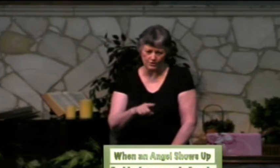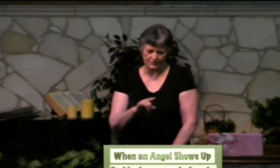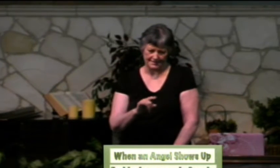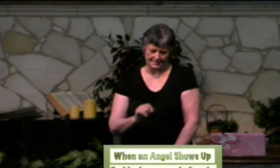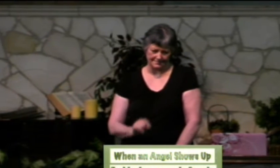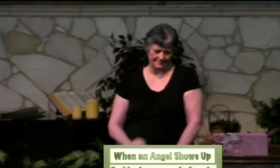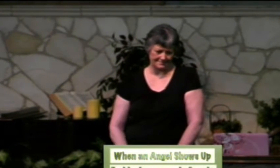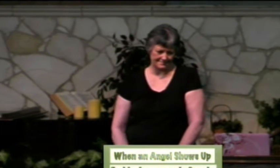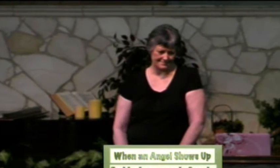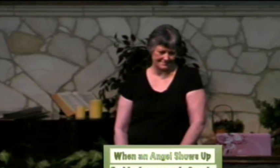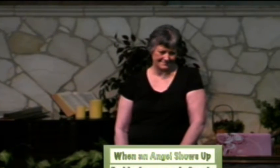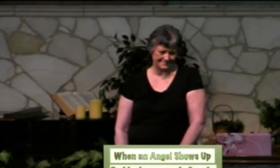it.